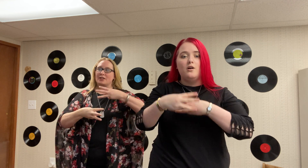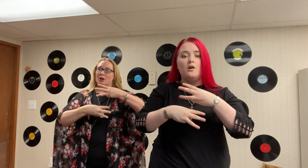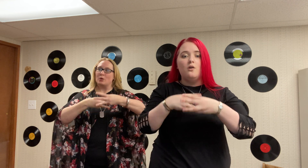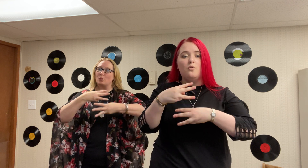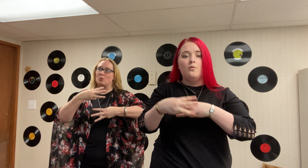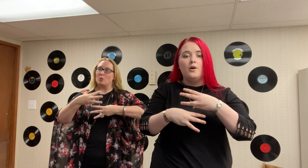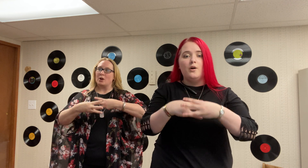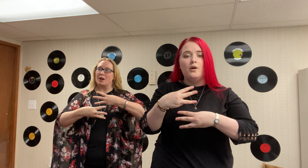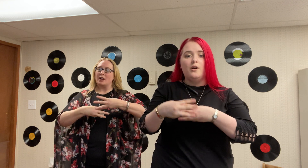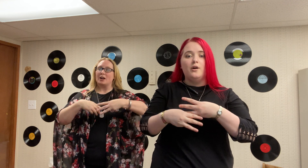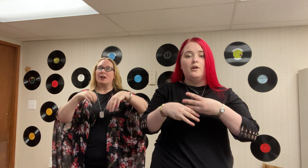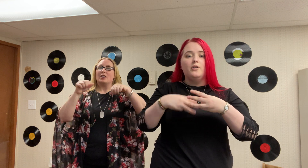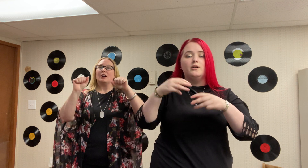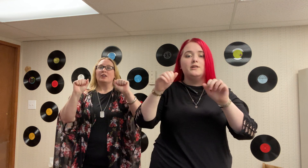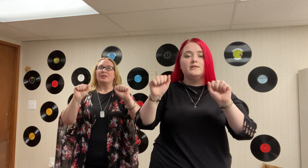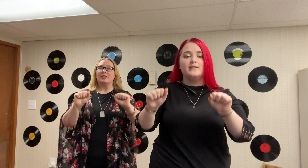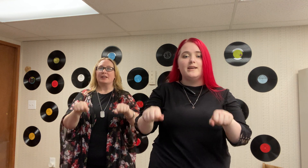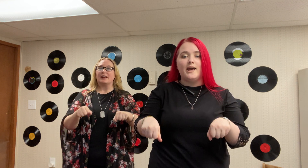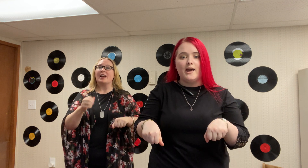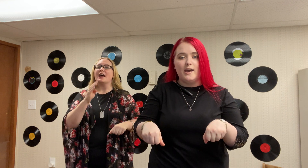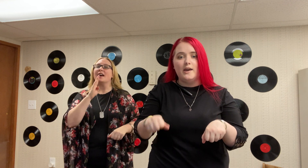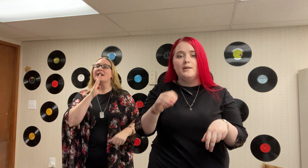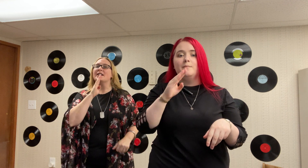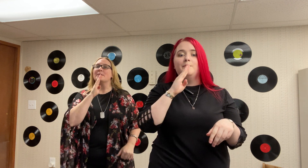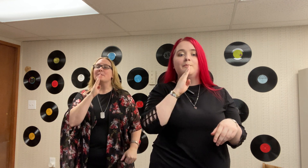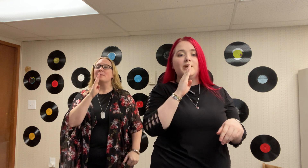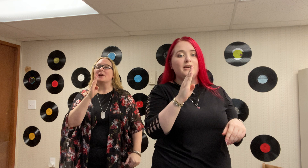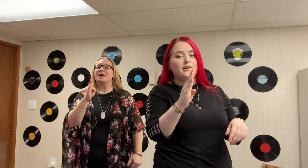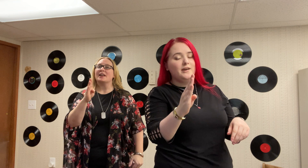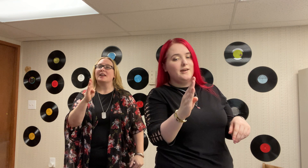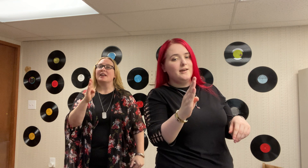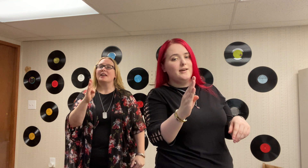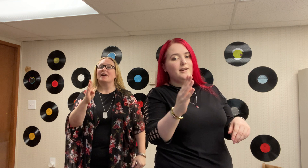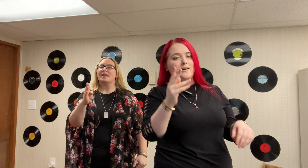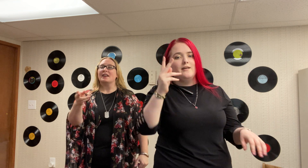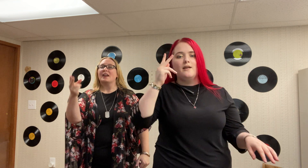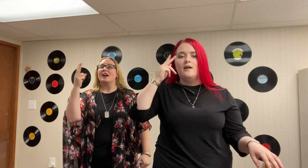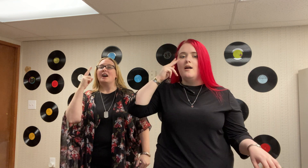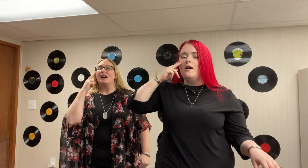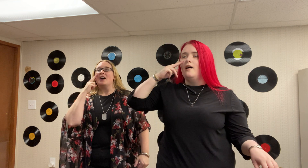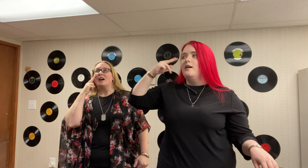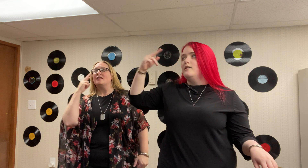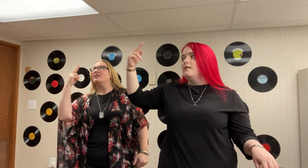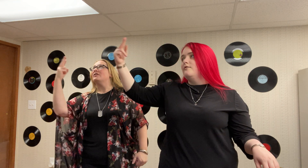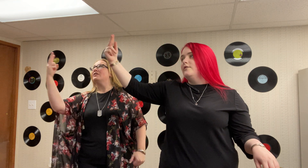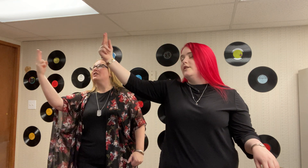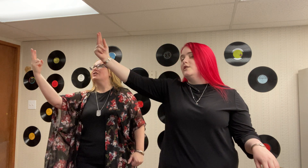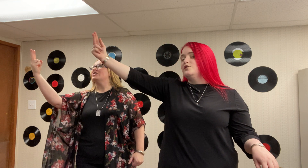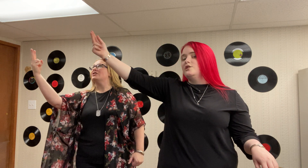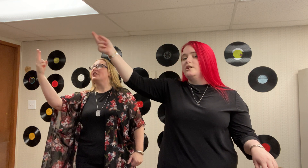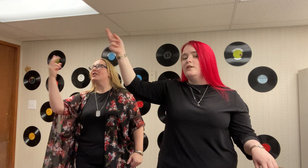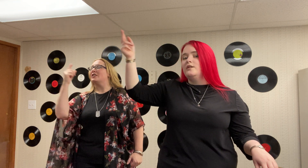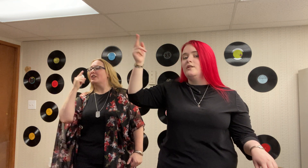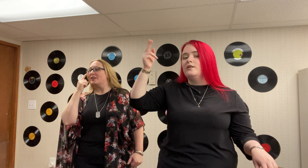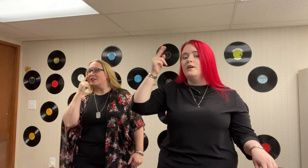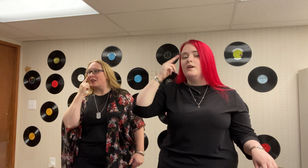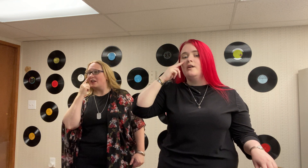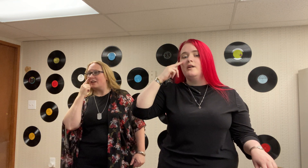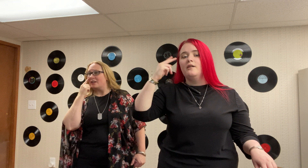the world can be, a vision